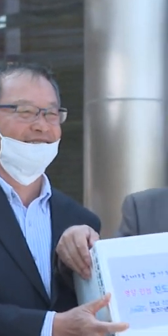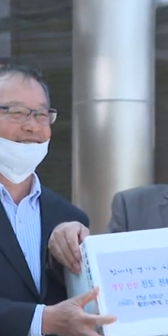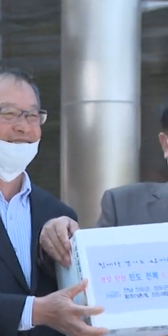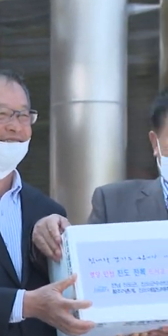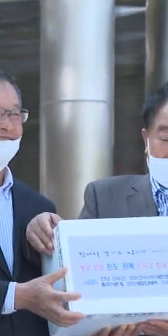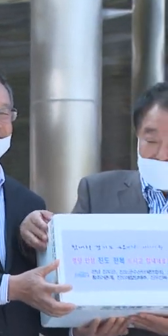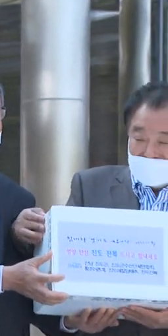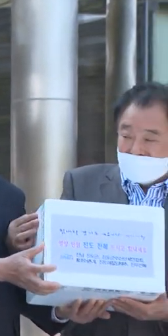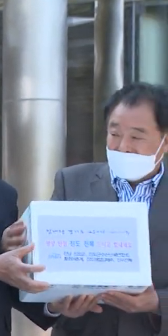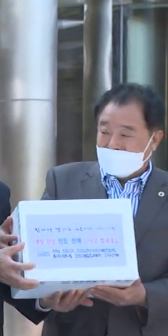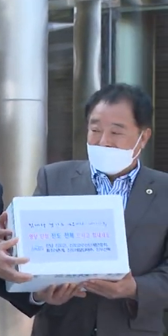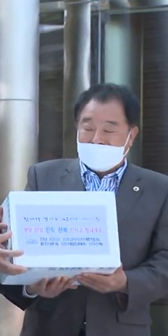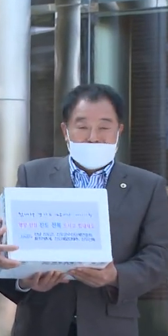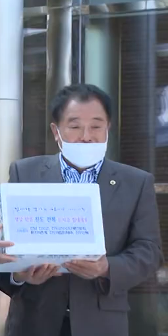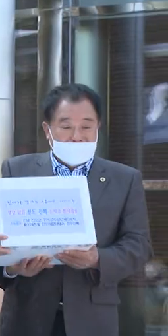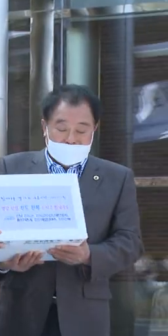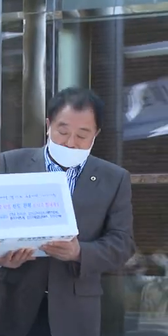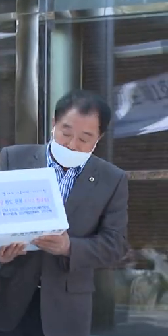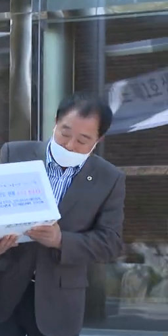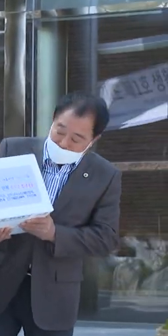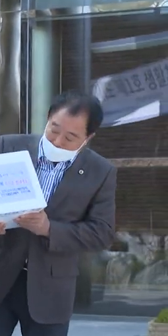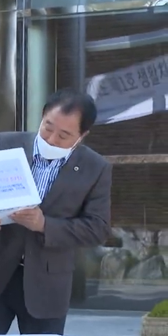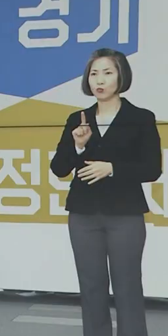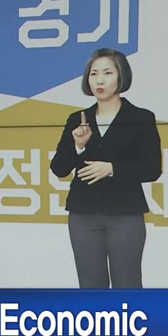the COVID-19 crisis.